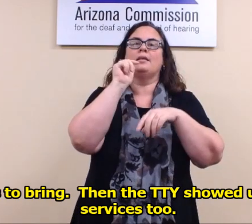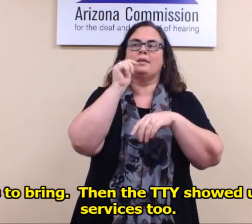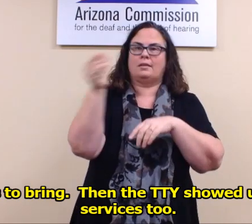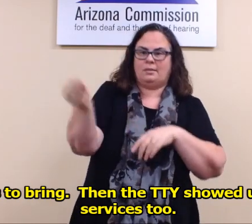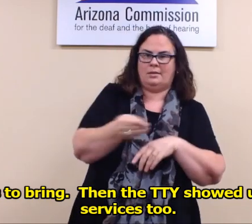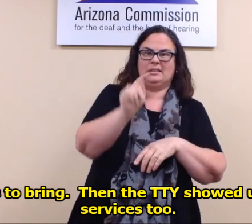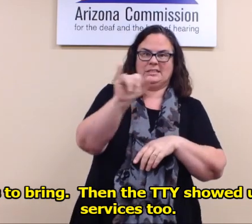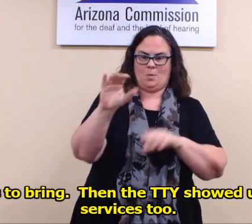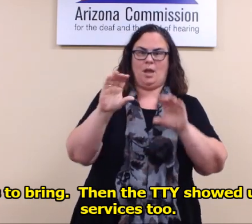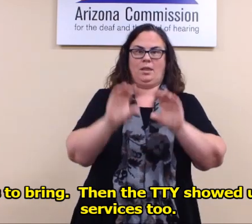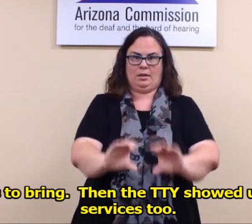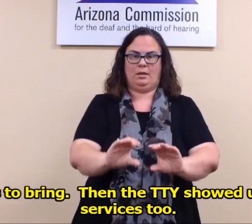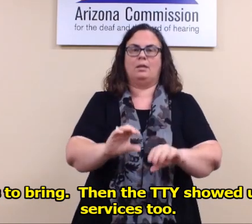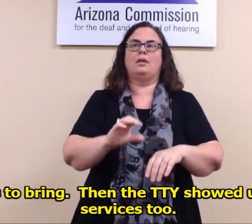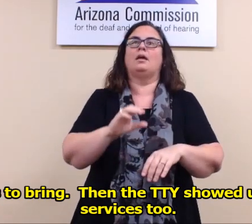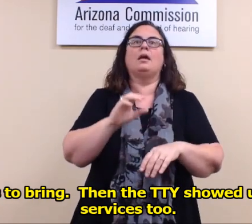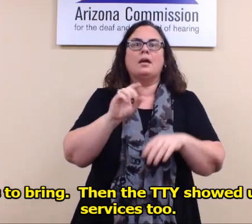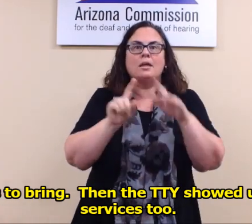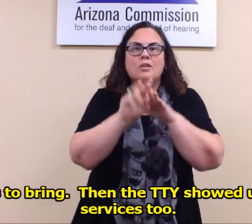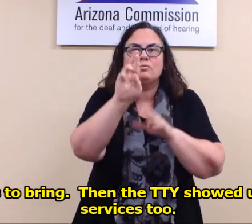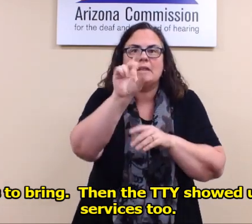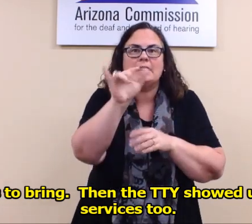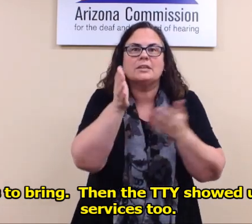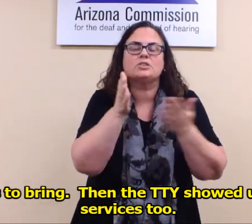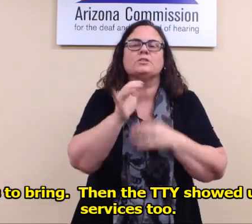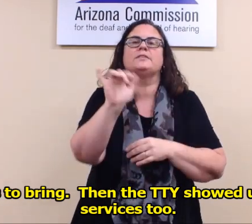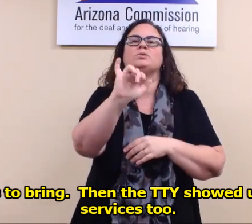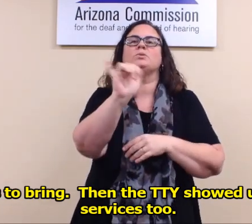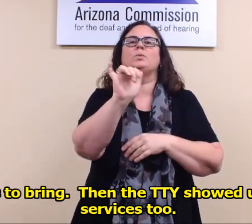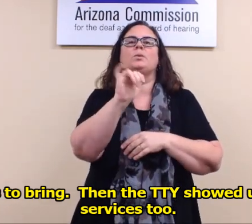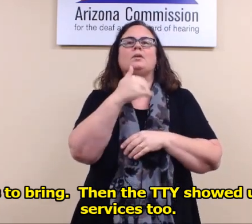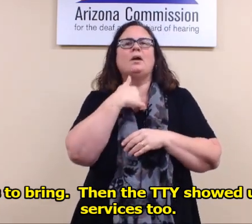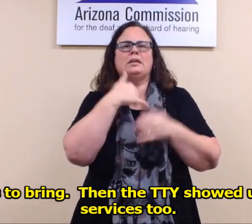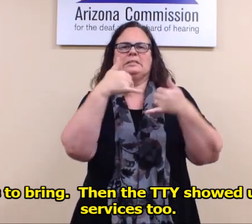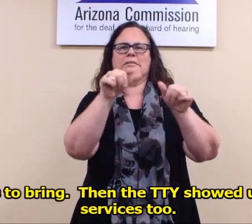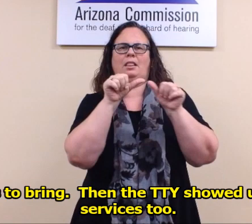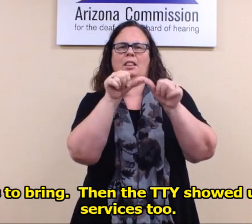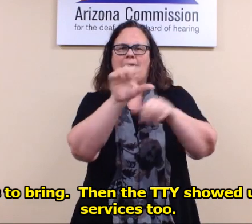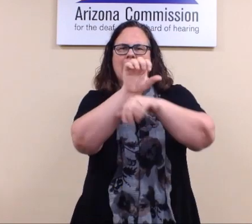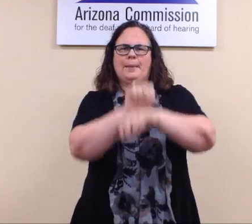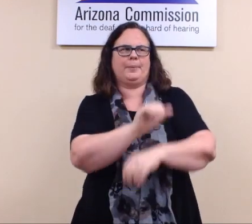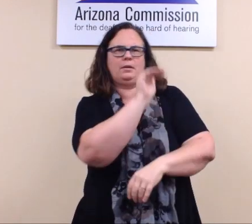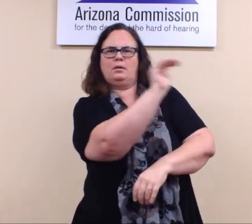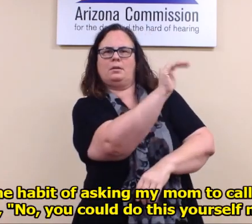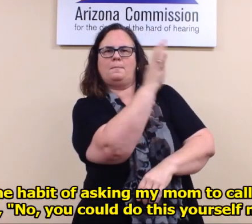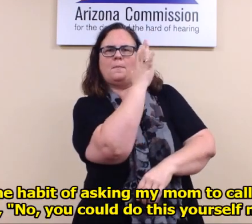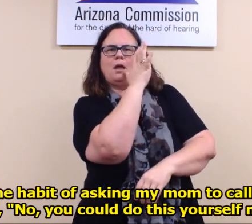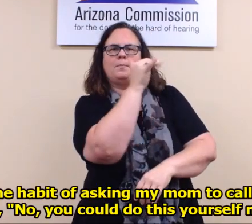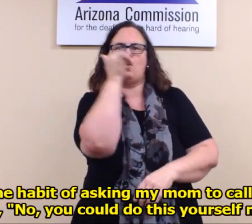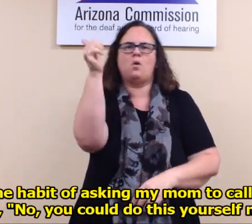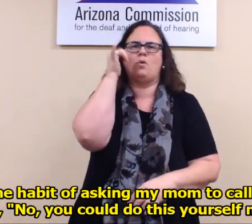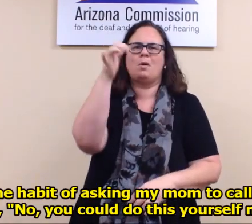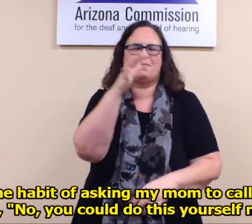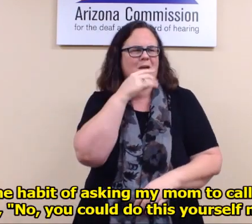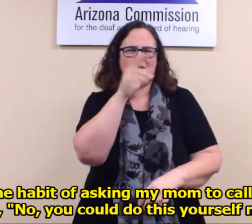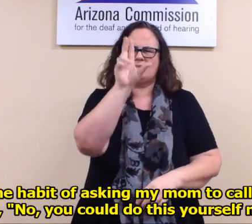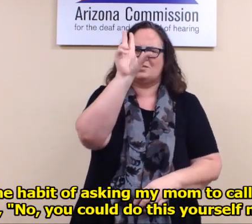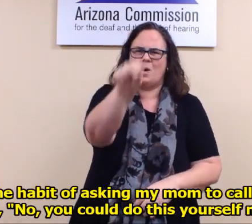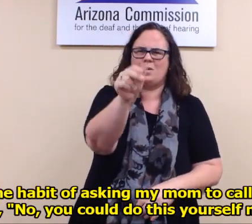Then the TTY showed up in relay services too. I was still in the habit of asking my mom